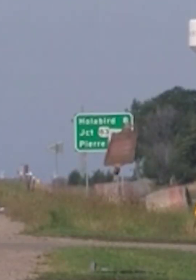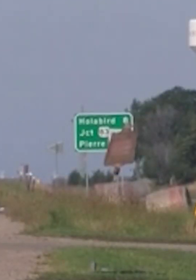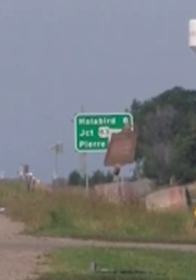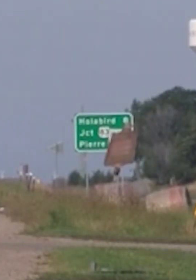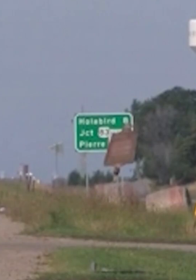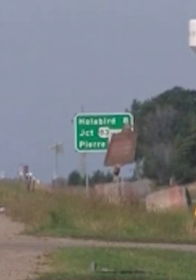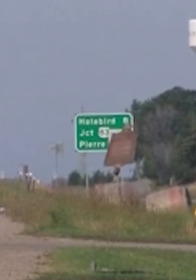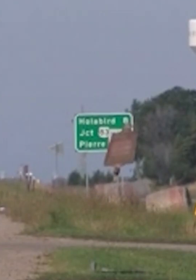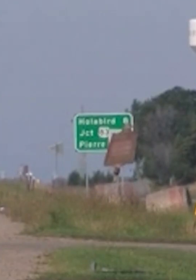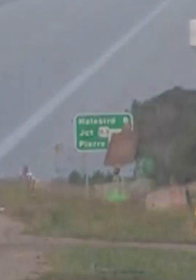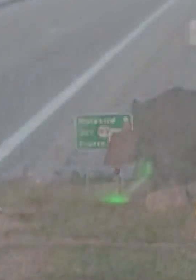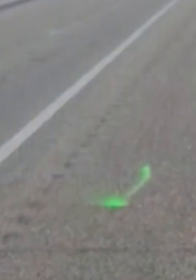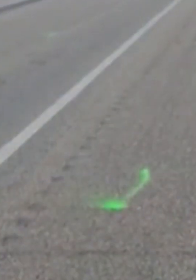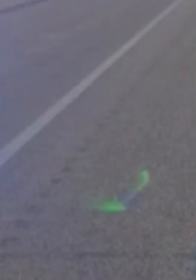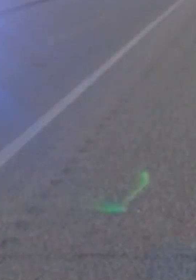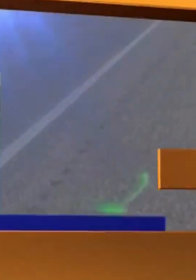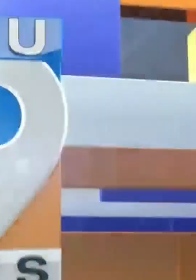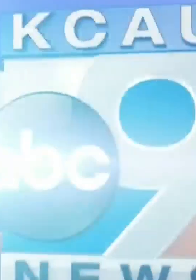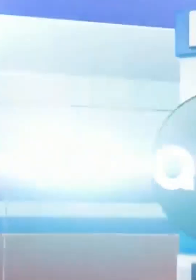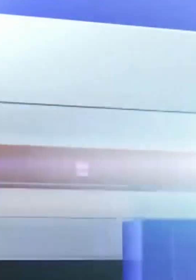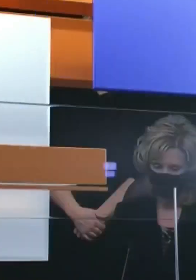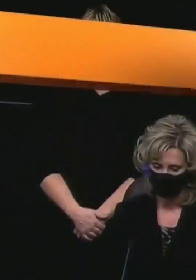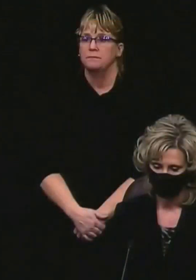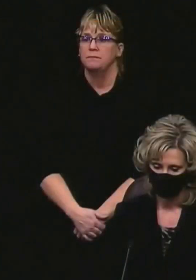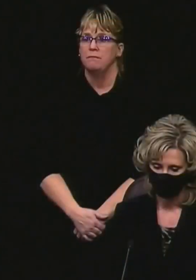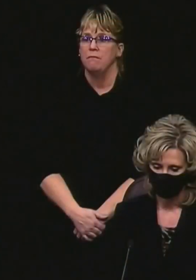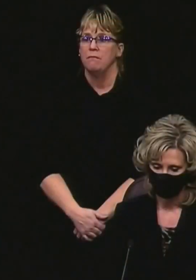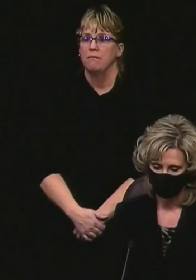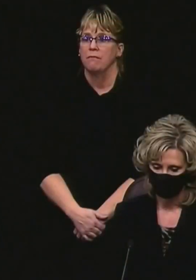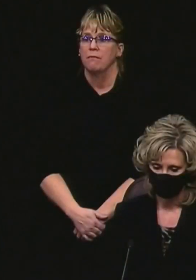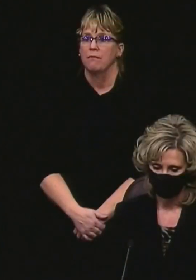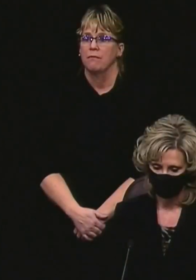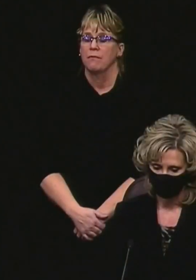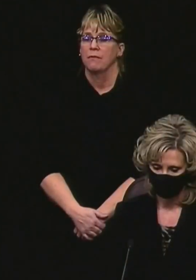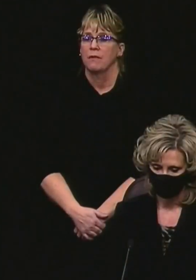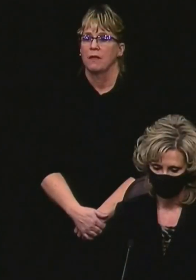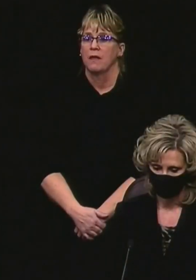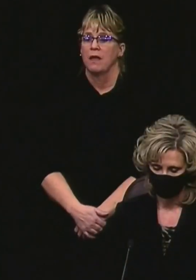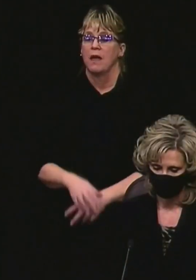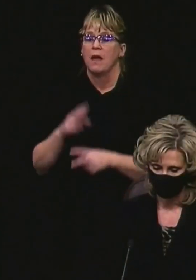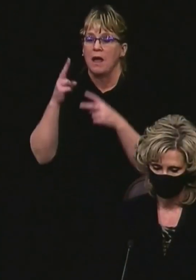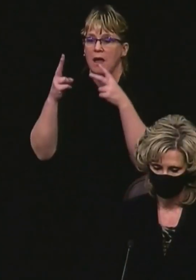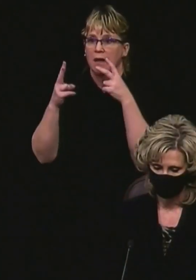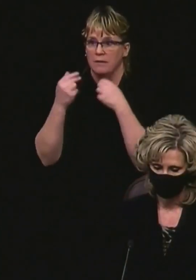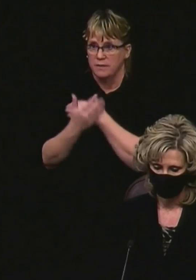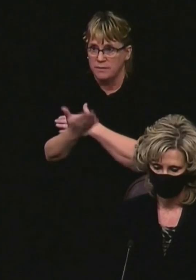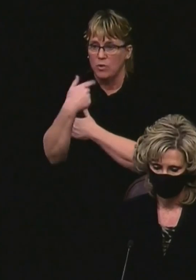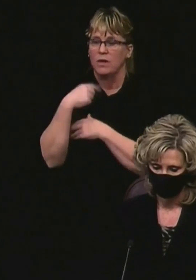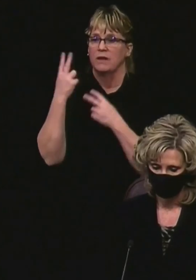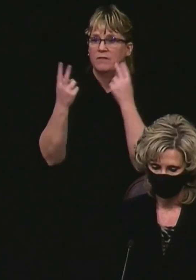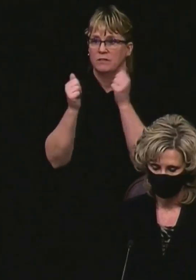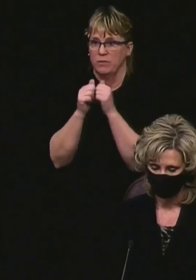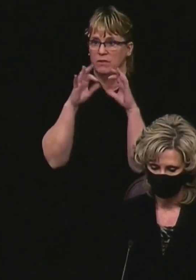fine or both. I did get to visit with the victim's family this morning.